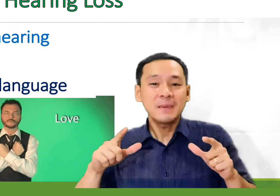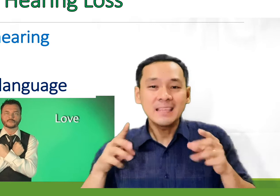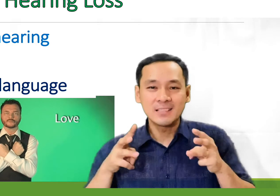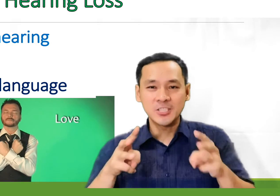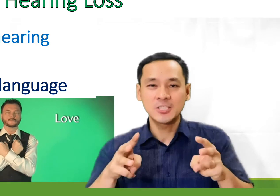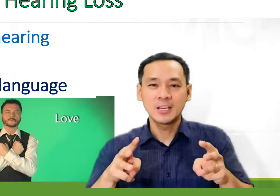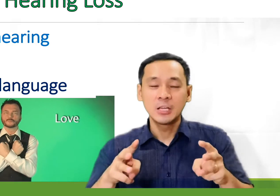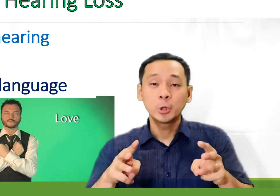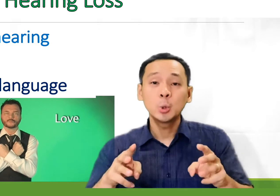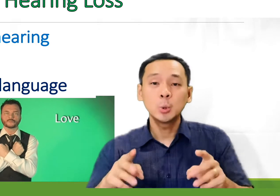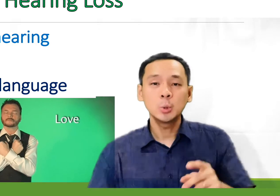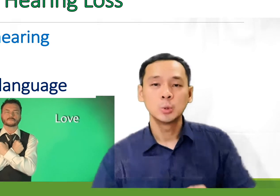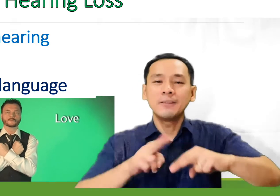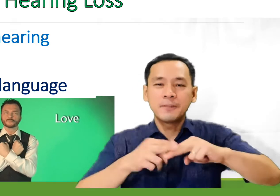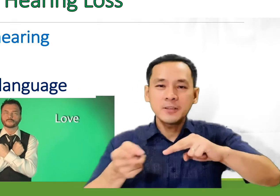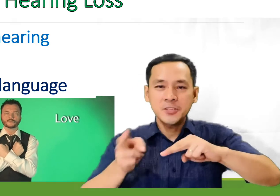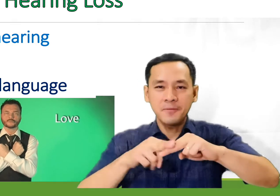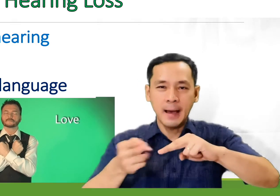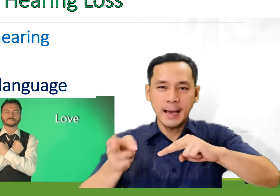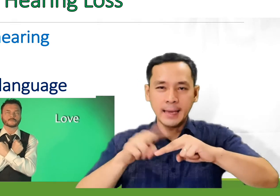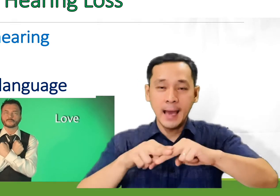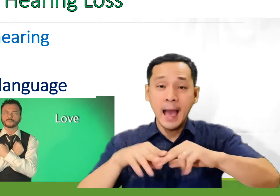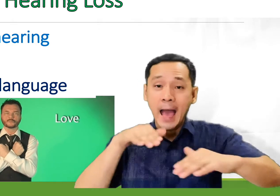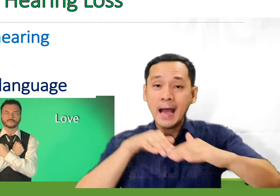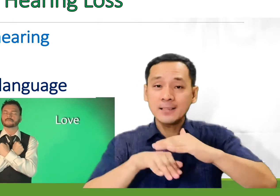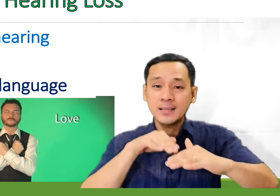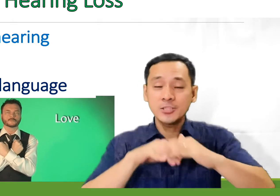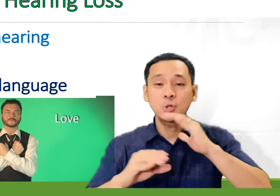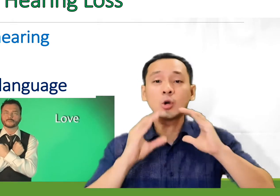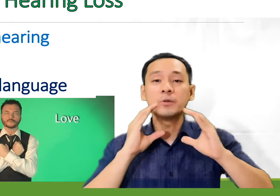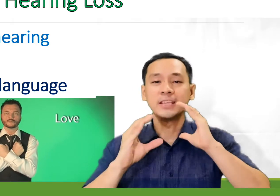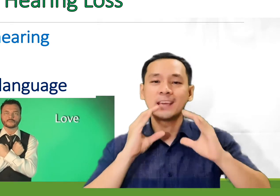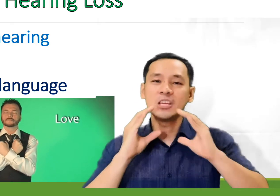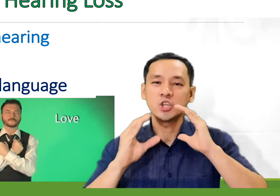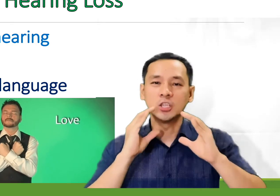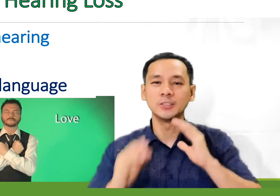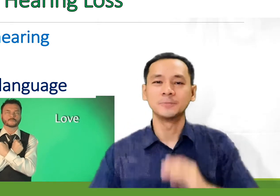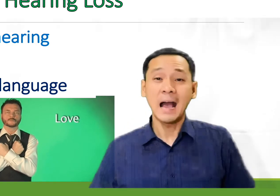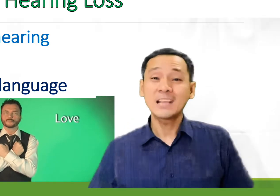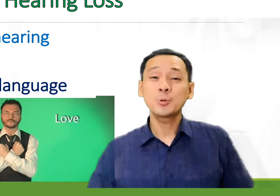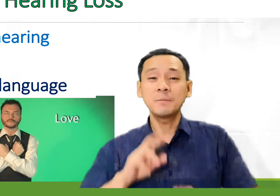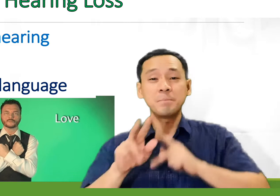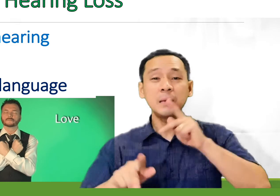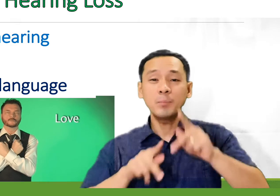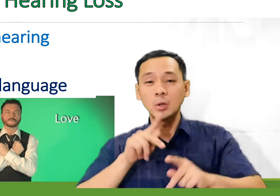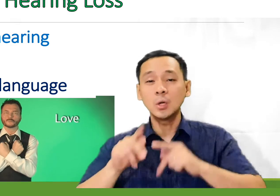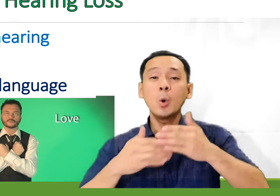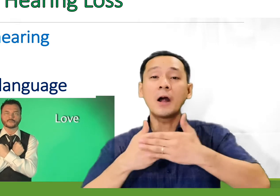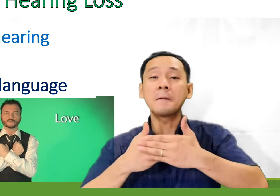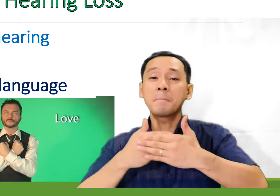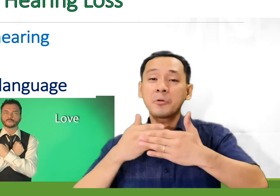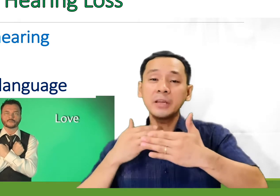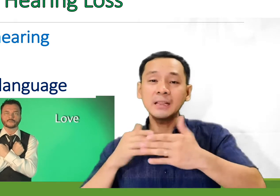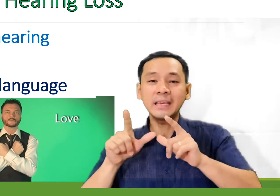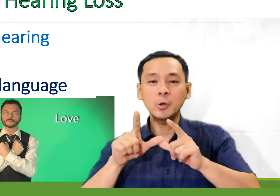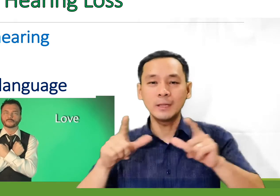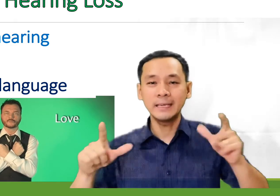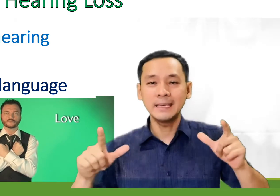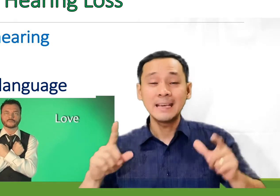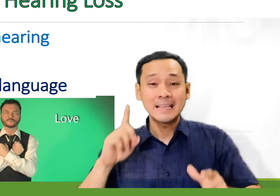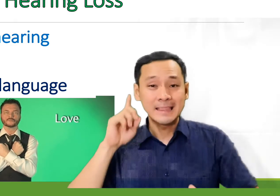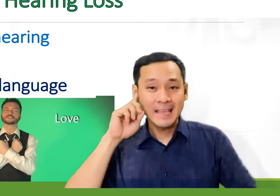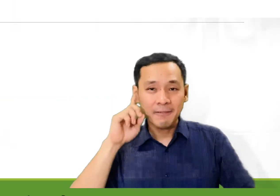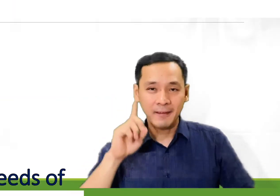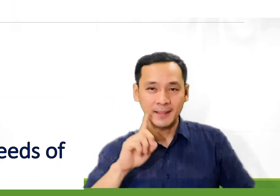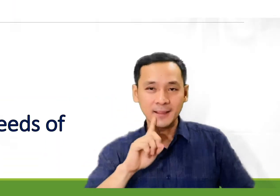as means to diversify access to communication. As with people who are